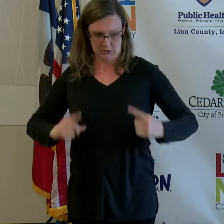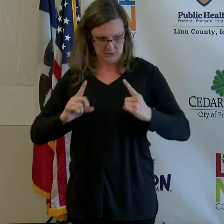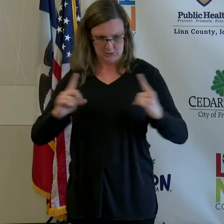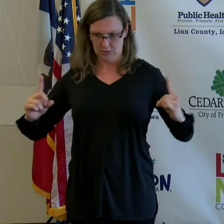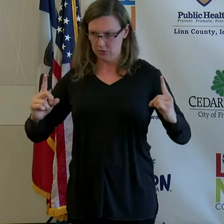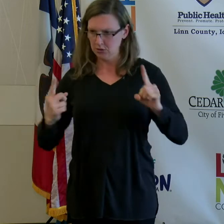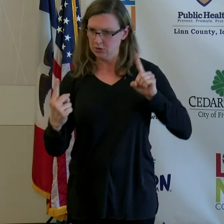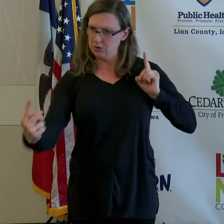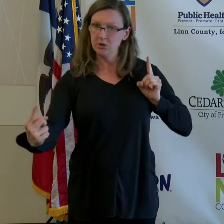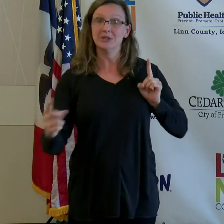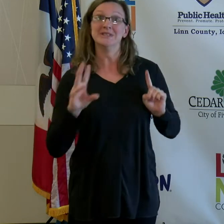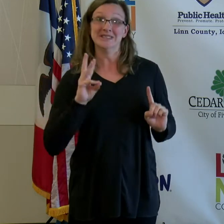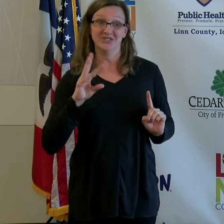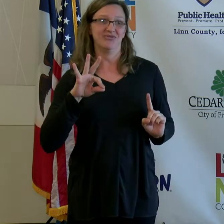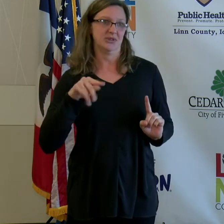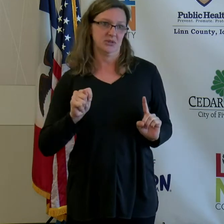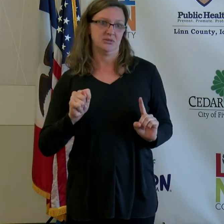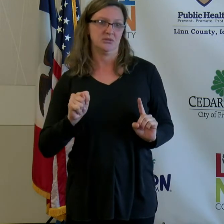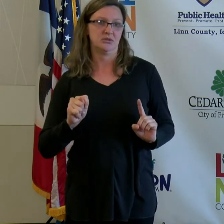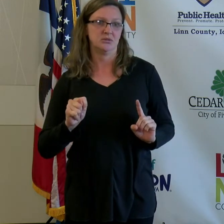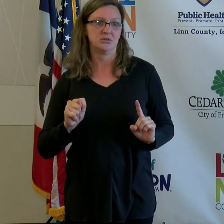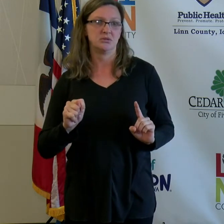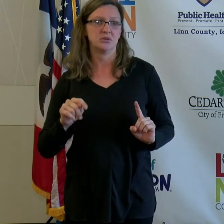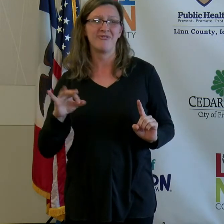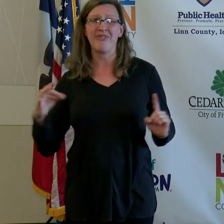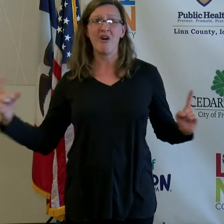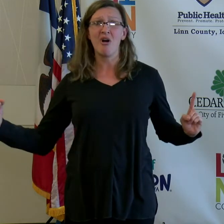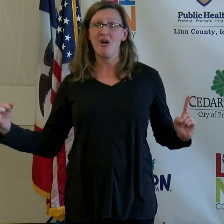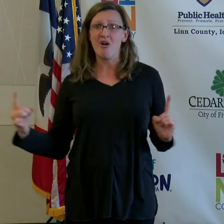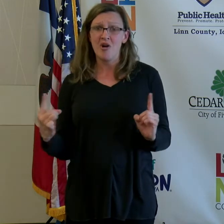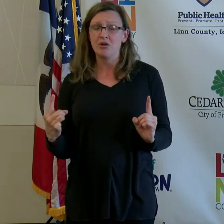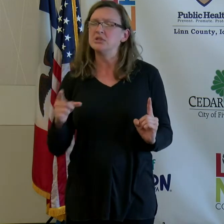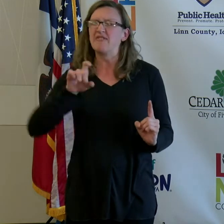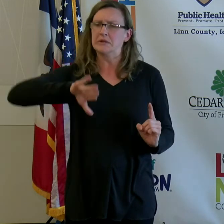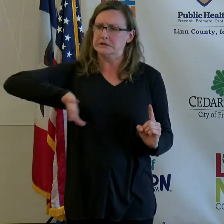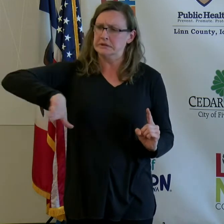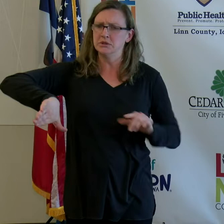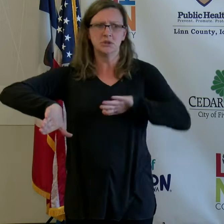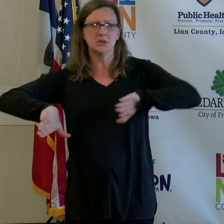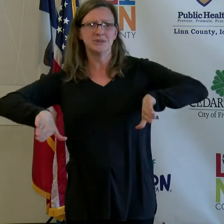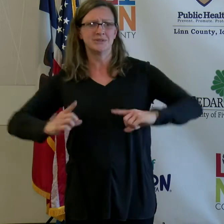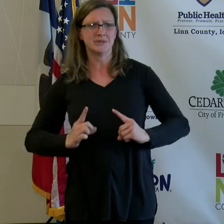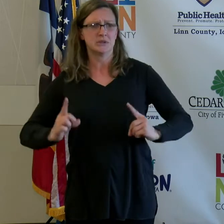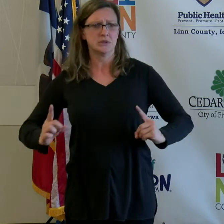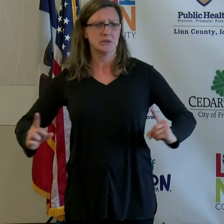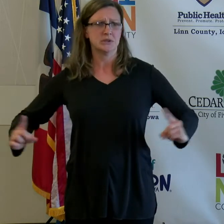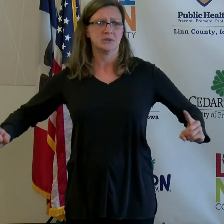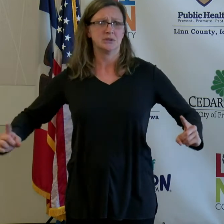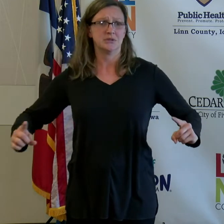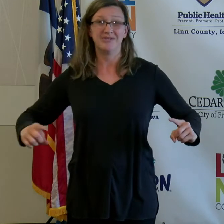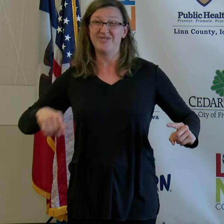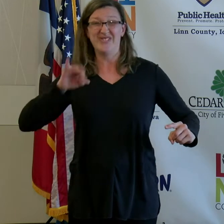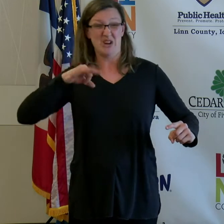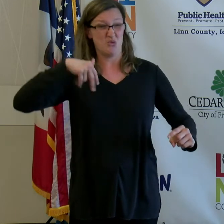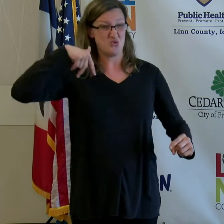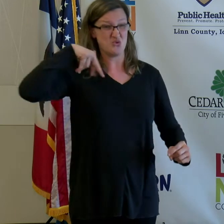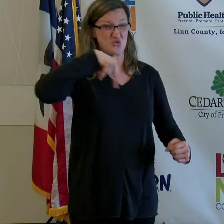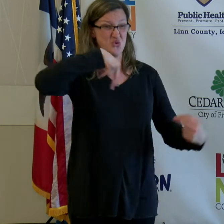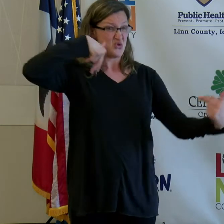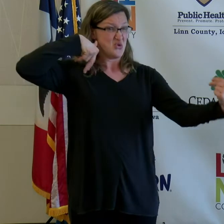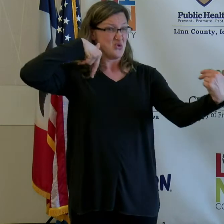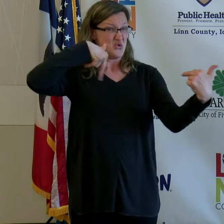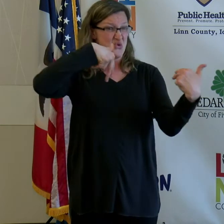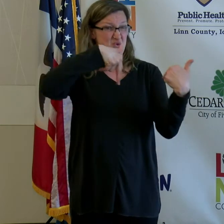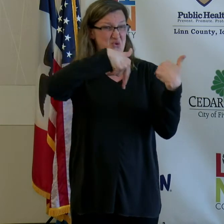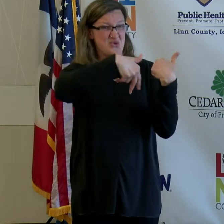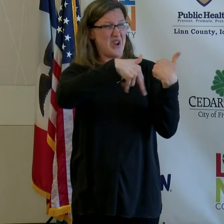crowded areas. If you go to a park or a trail and it's crowded, go someplace else. There are lots of